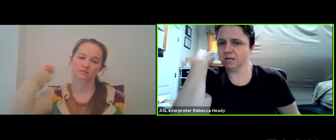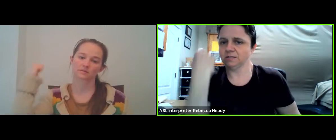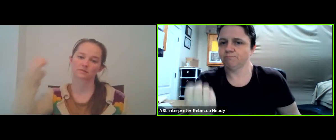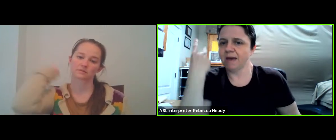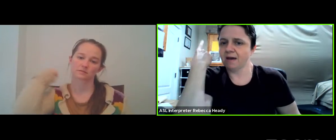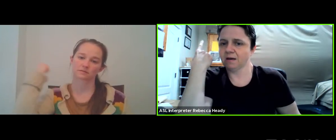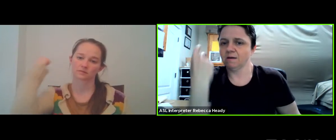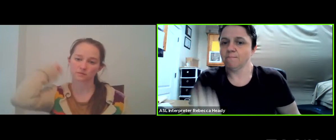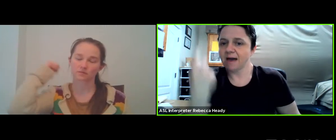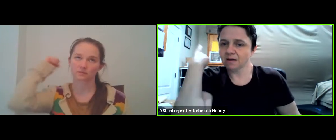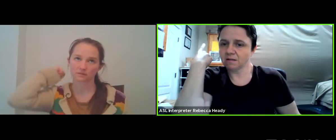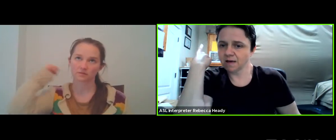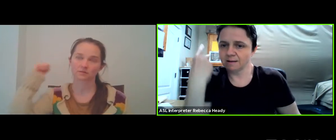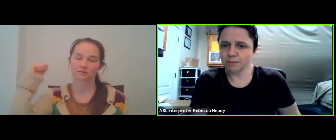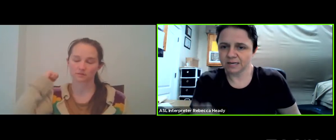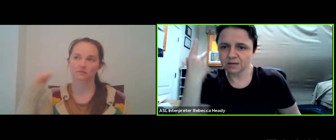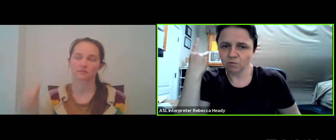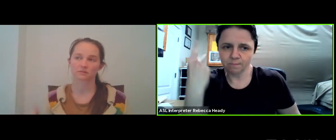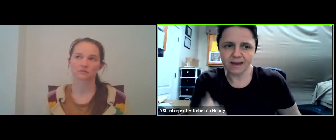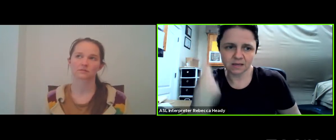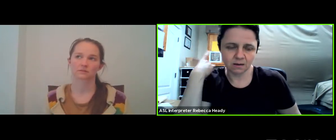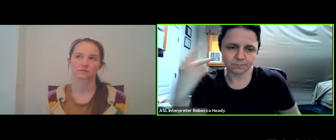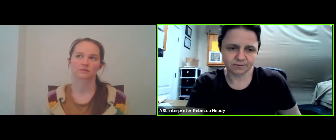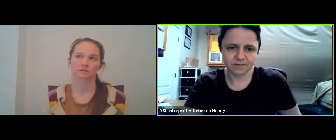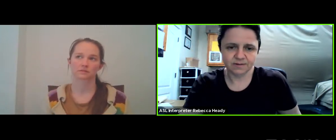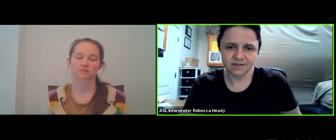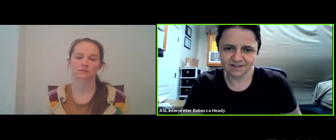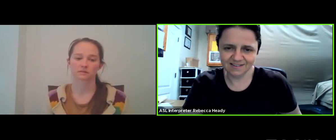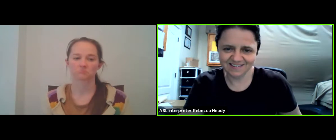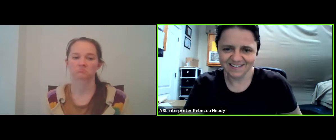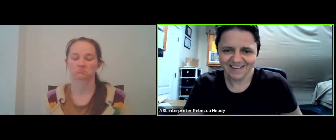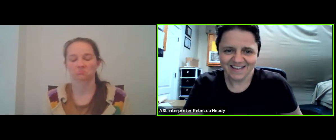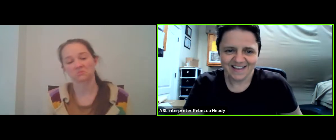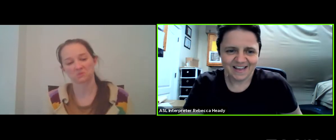back behind, back of the line, buddy, or back it up.